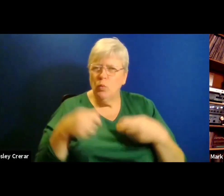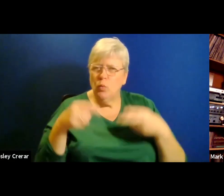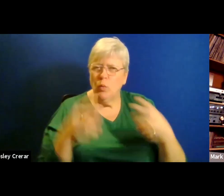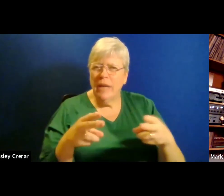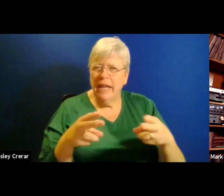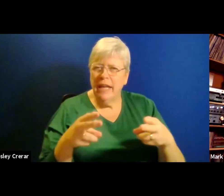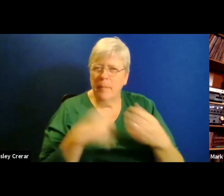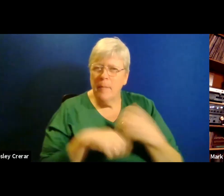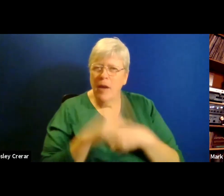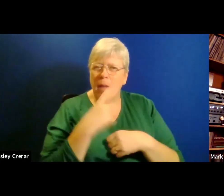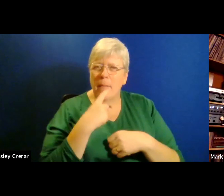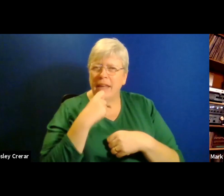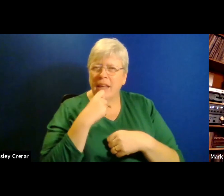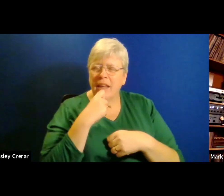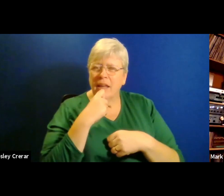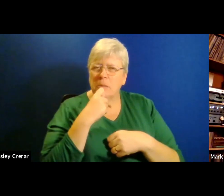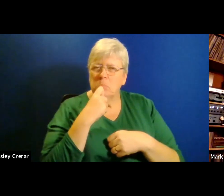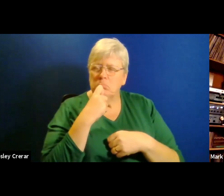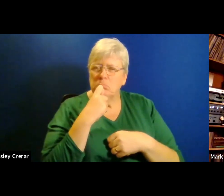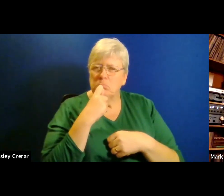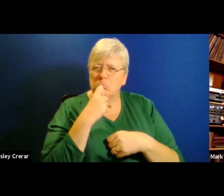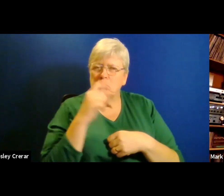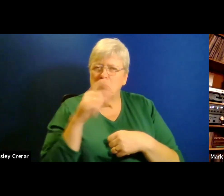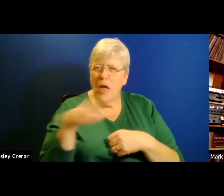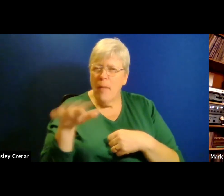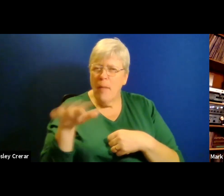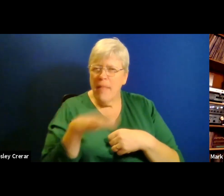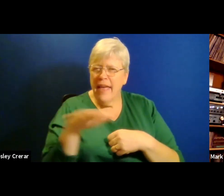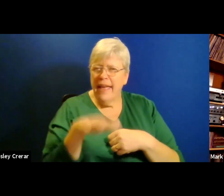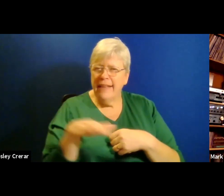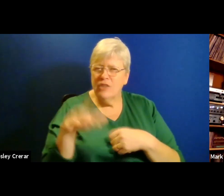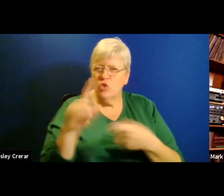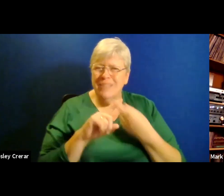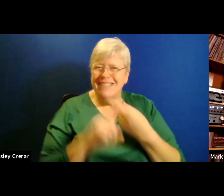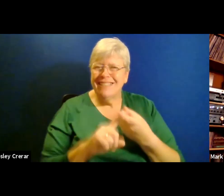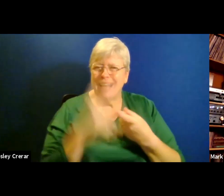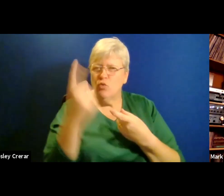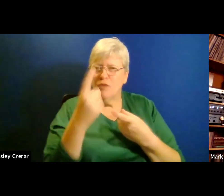pink to sunlit room, a place where you may set yourself apart.